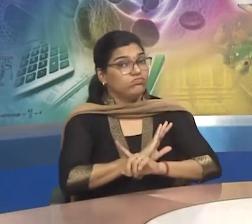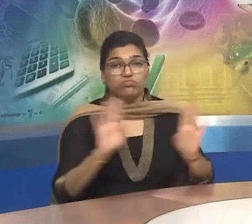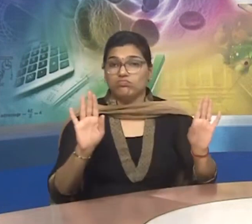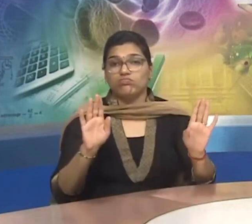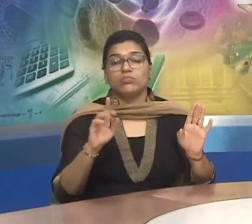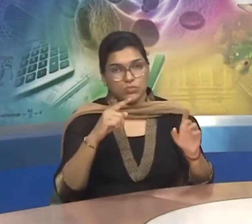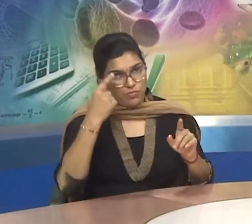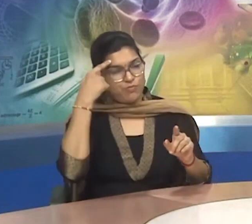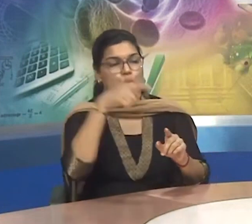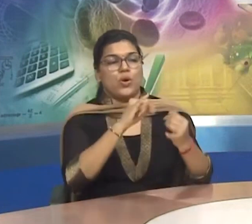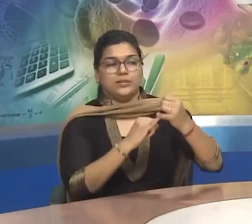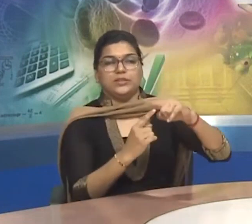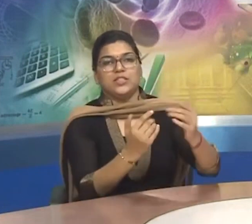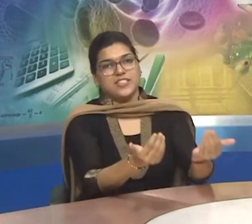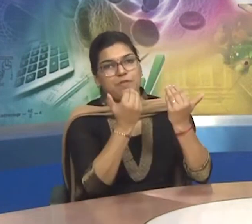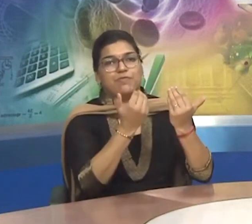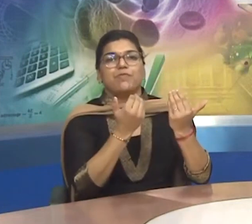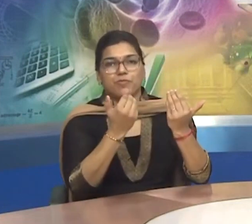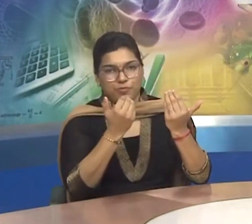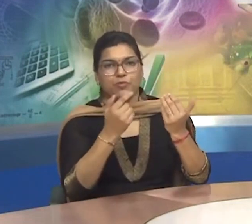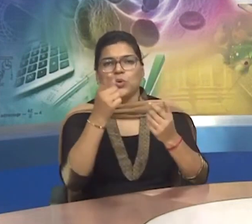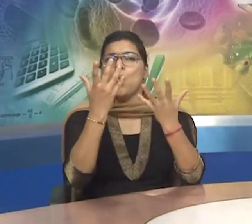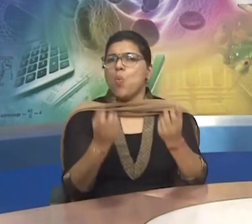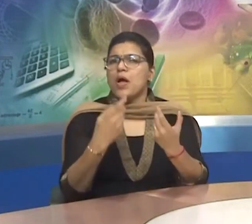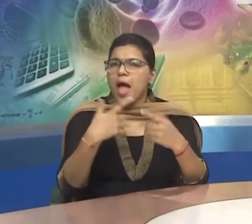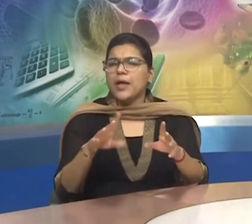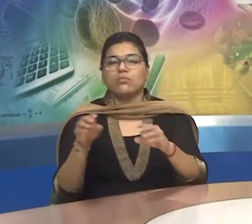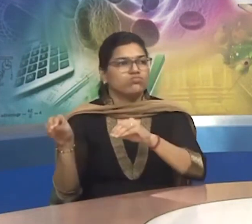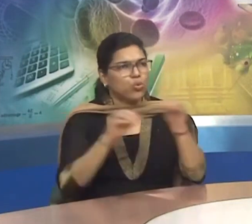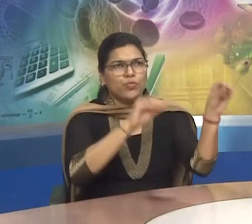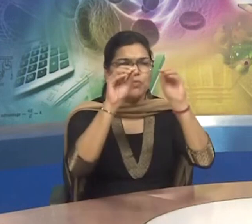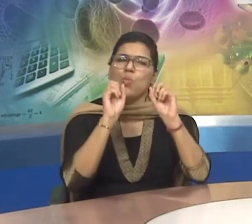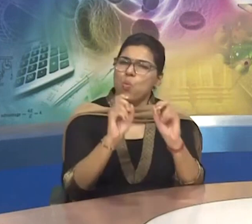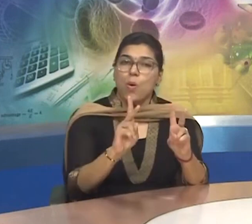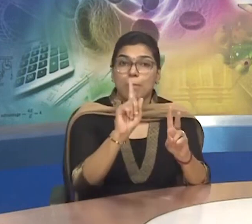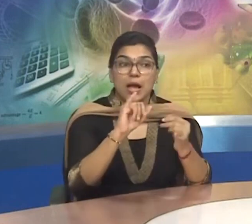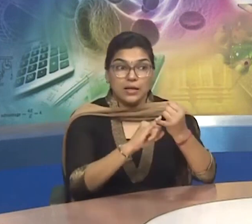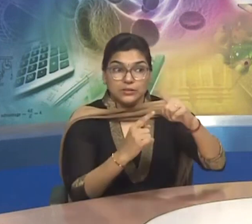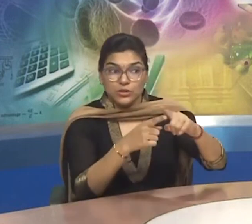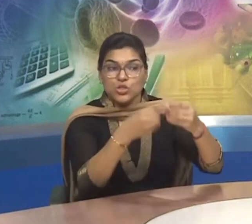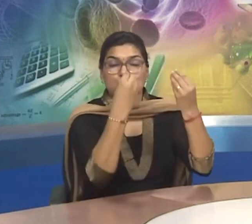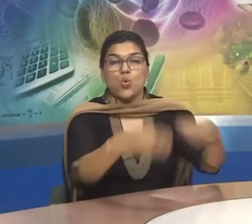very important for any country, that all the citizens, all the people who are the member of